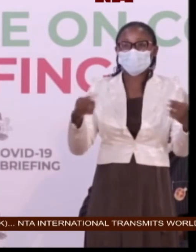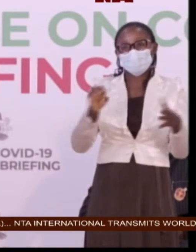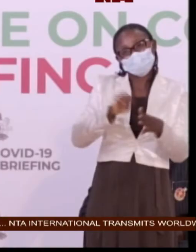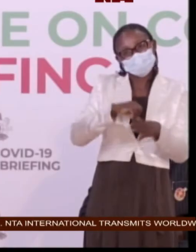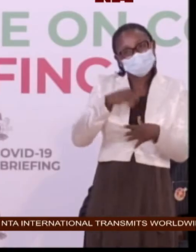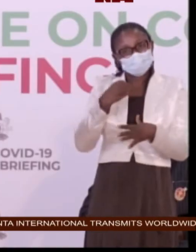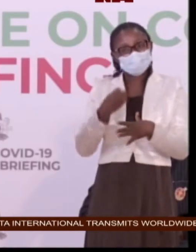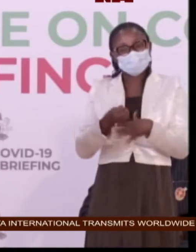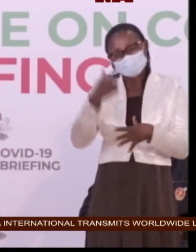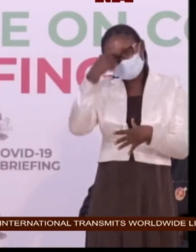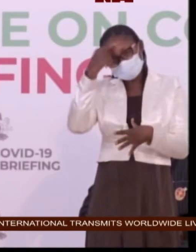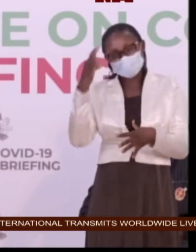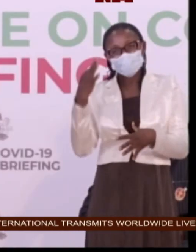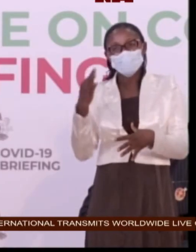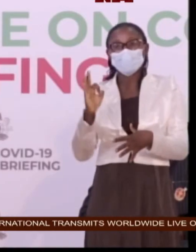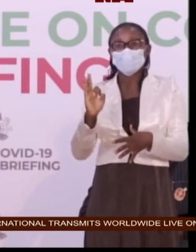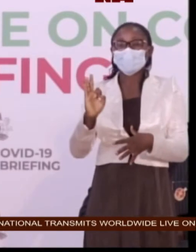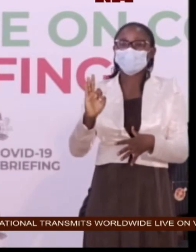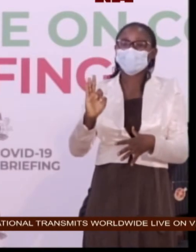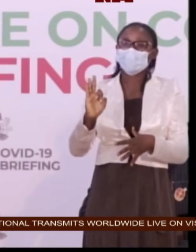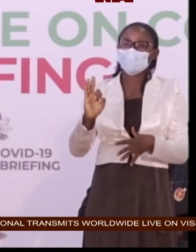either because of